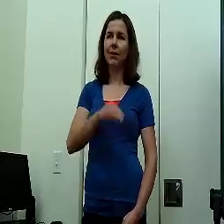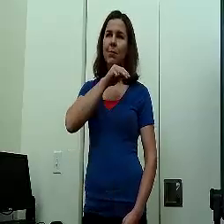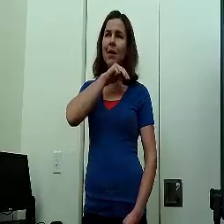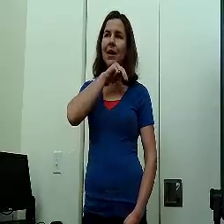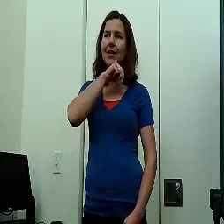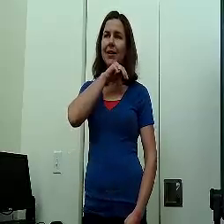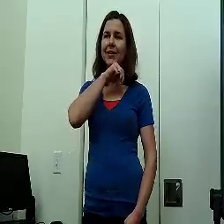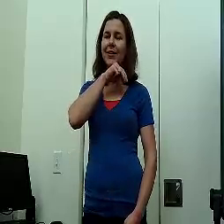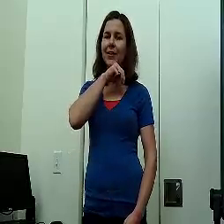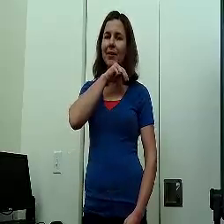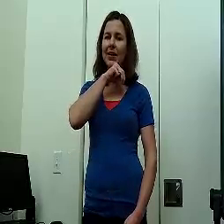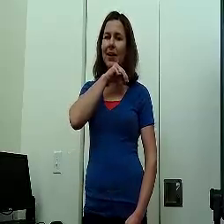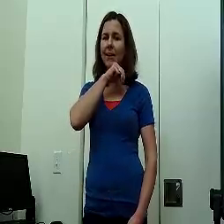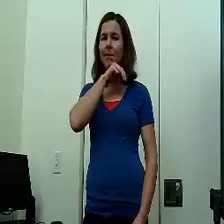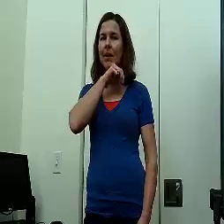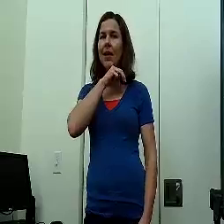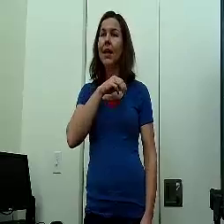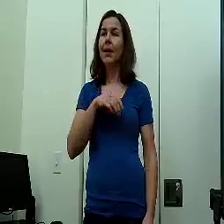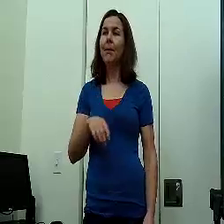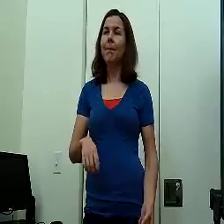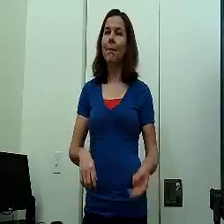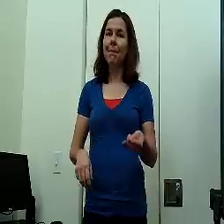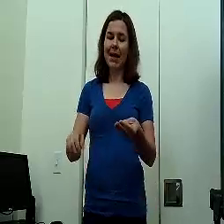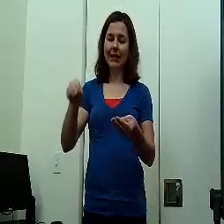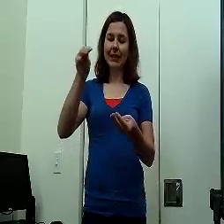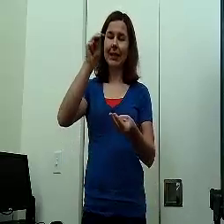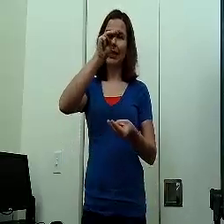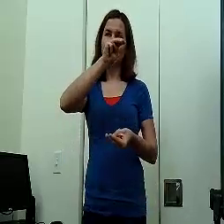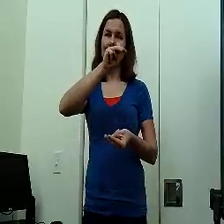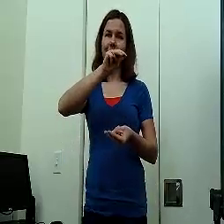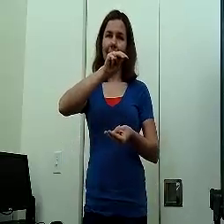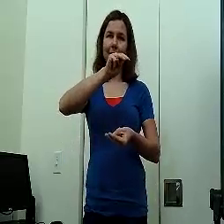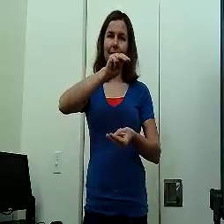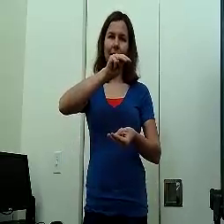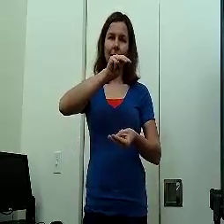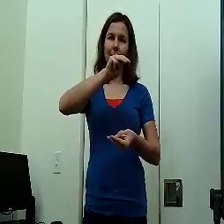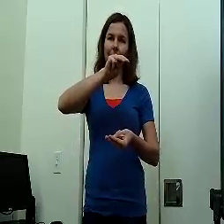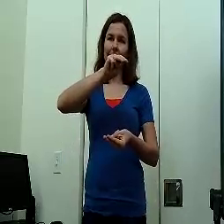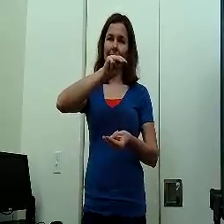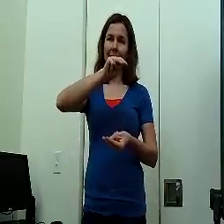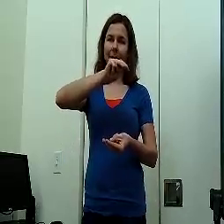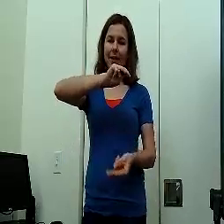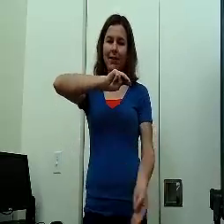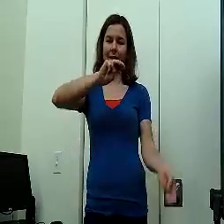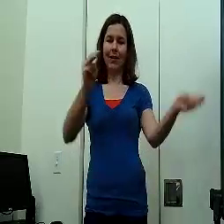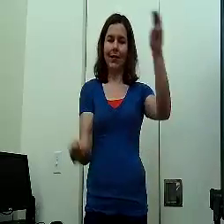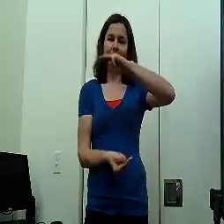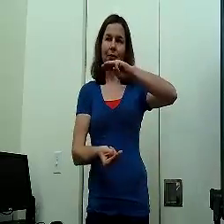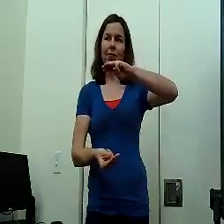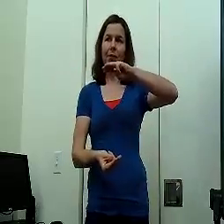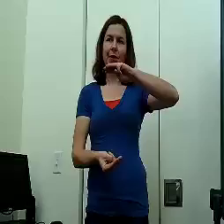So mud is dirty with an M. Mess, there are 2 M's, one's on top of the other, and then you flip it